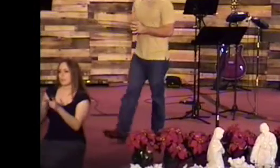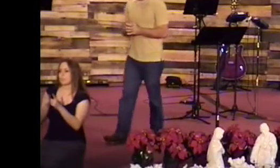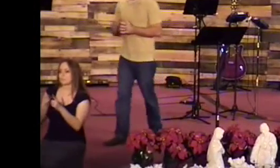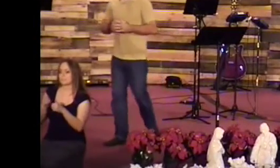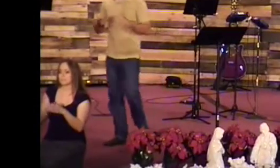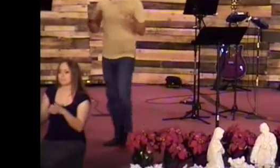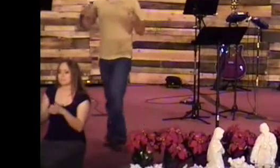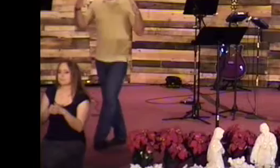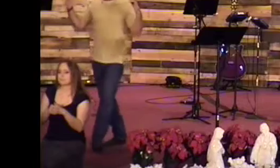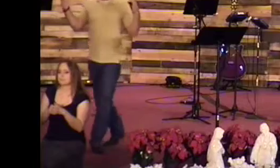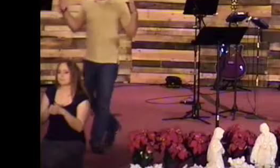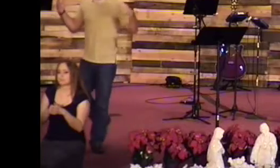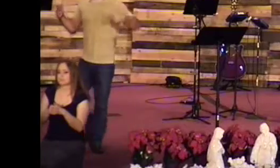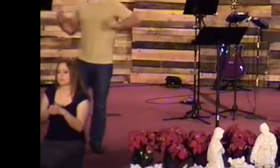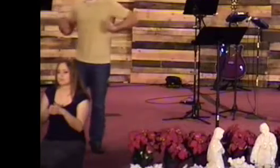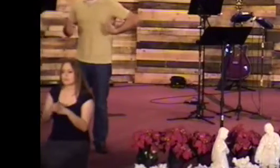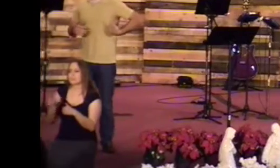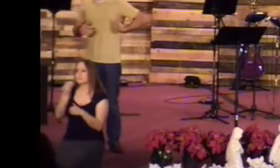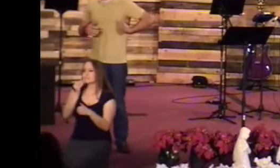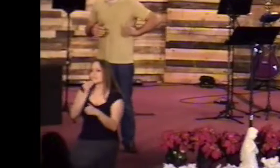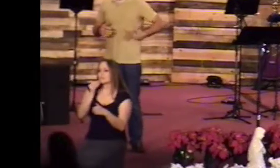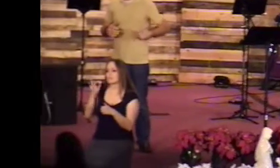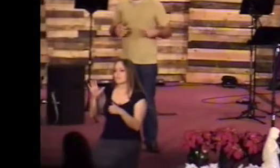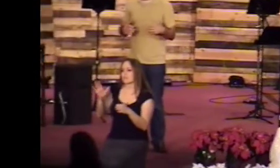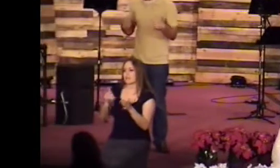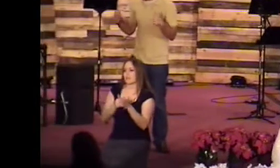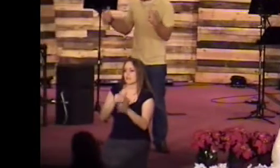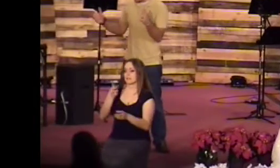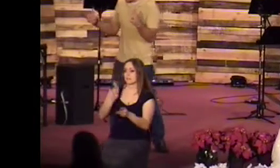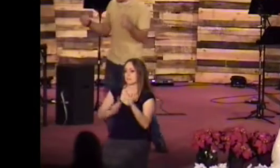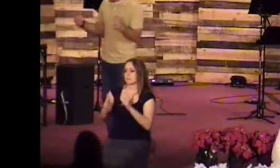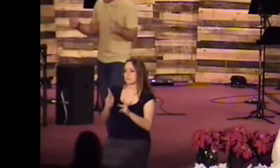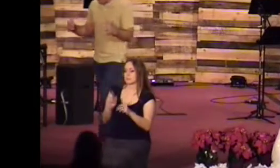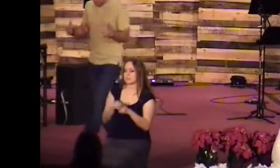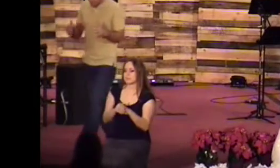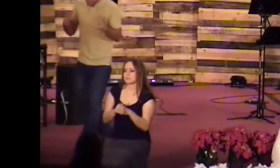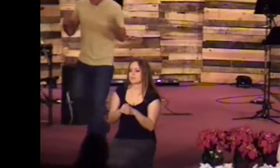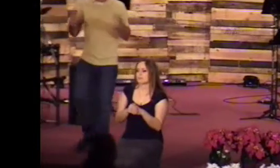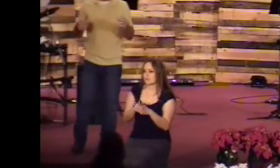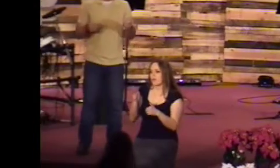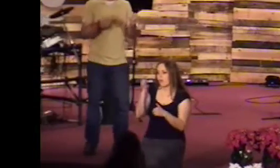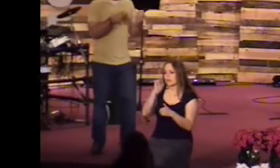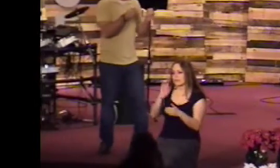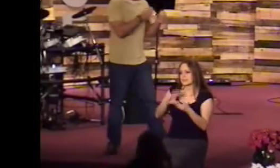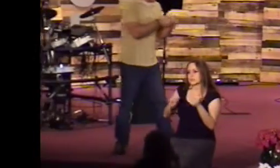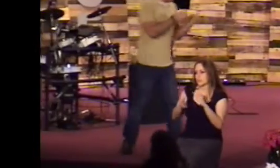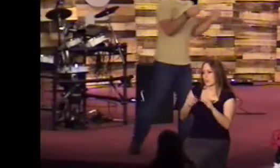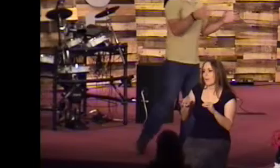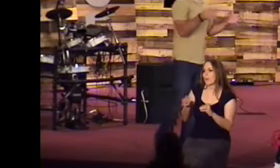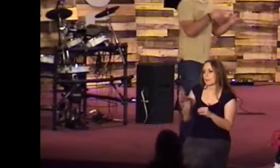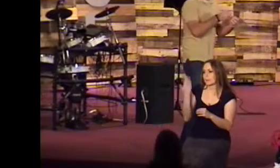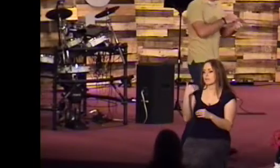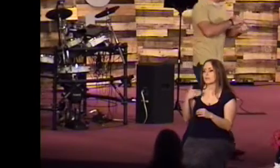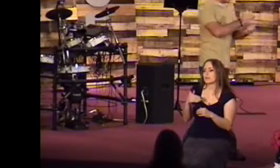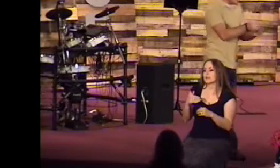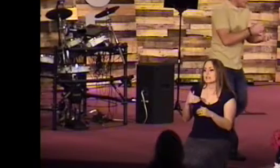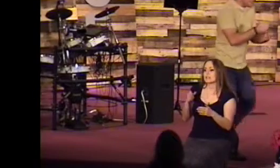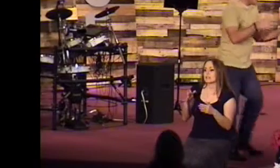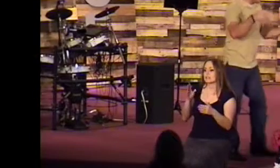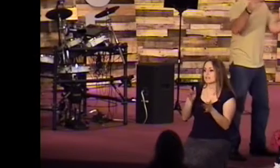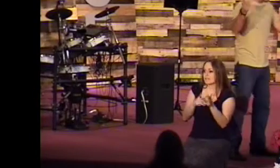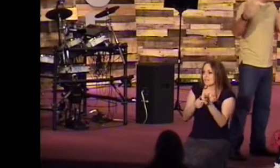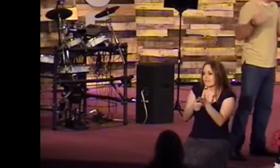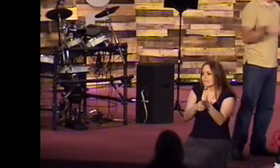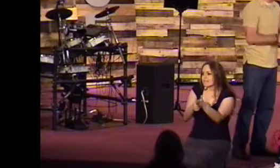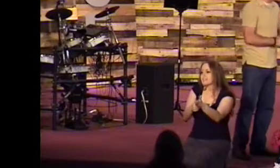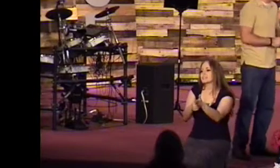here because this is the feeding of the 5,000. And this is a story we've heard before. We know this story. There's fish and there's bread, and Jesus breaks